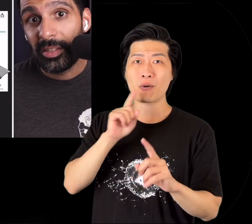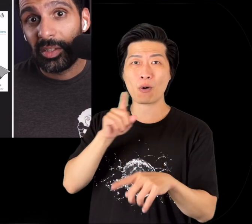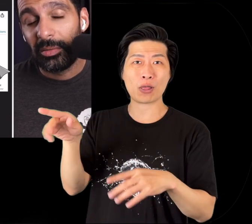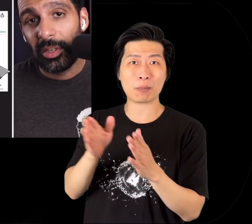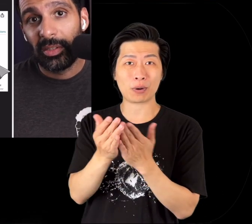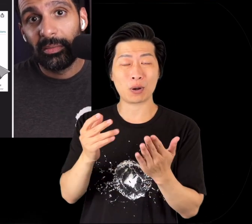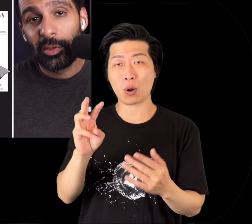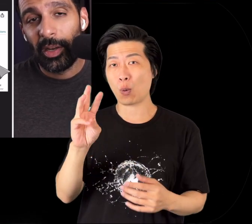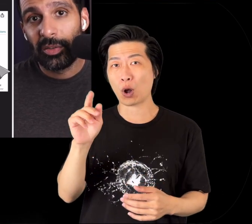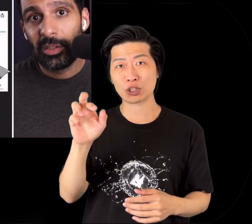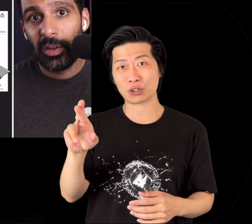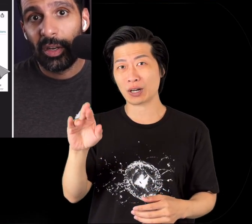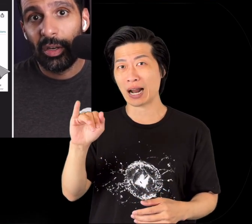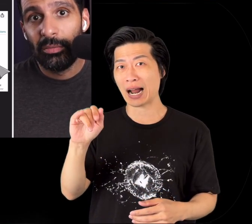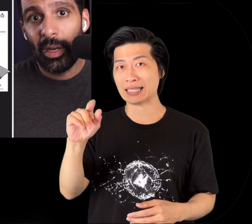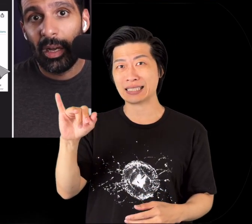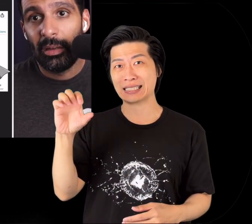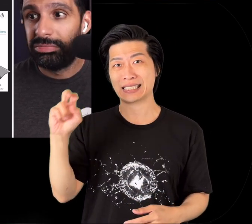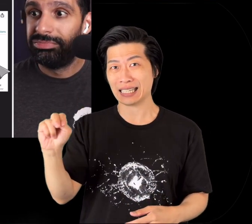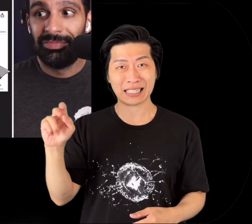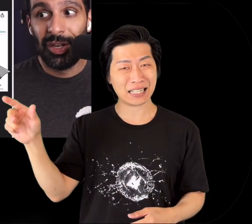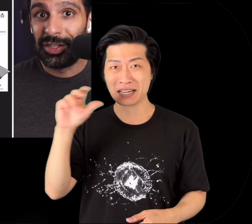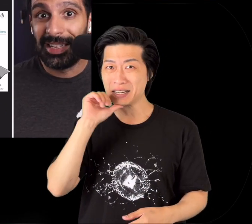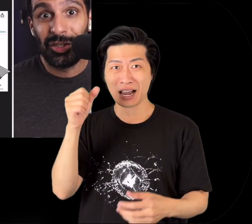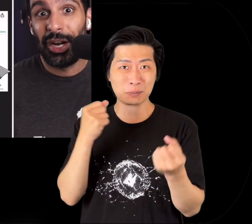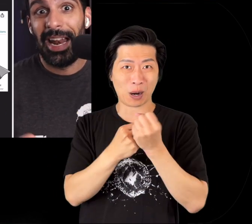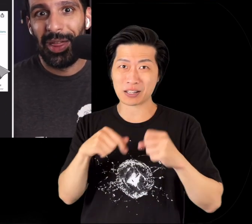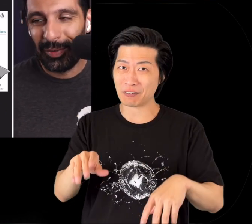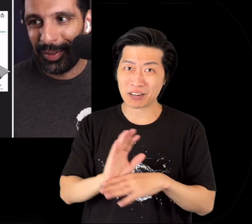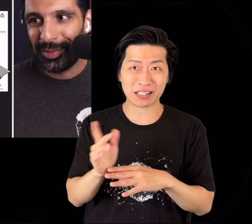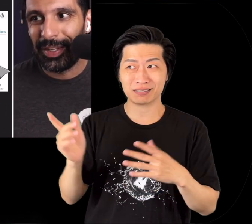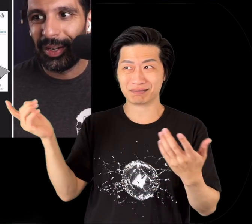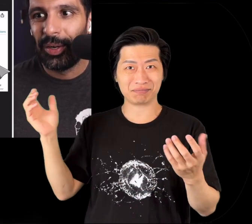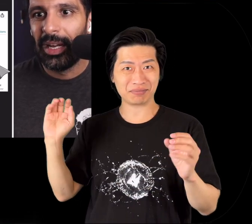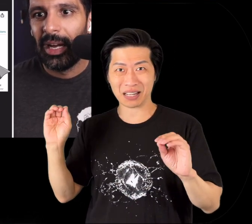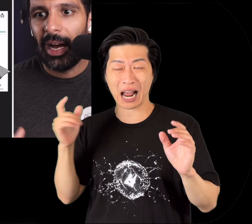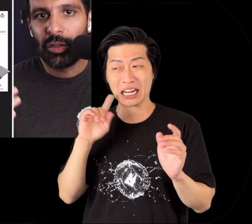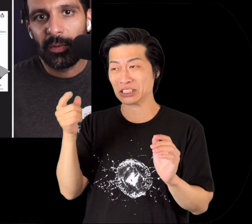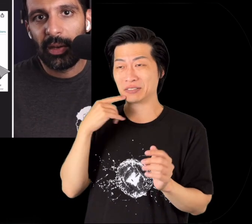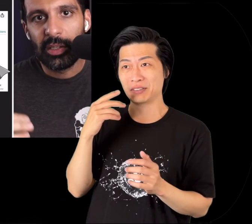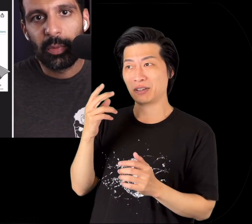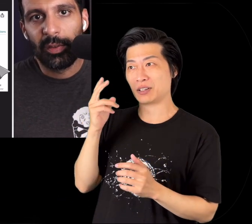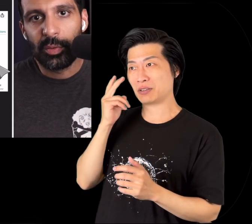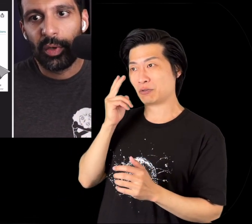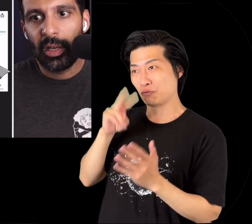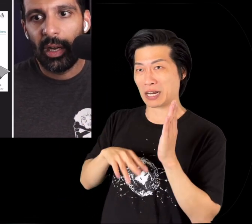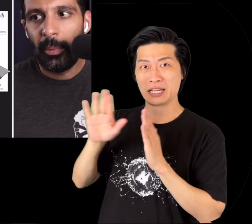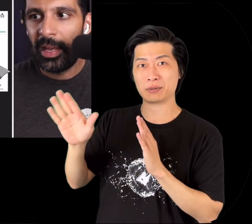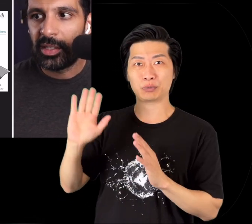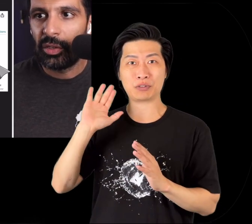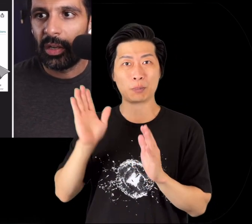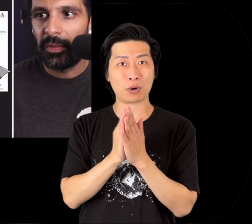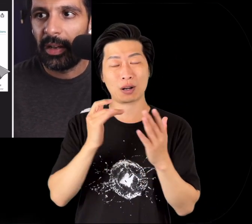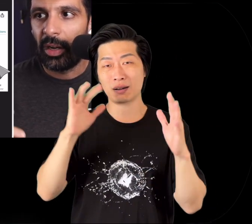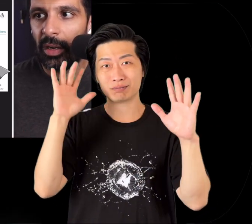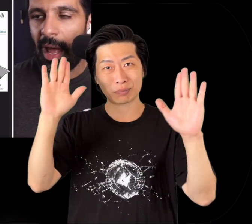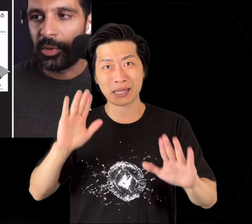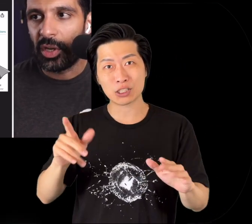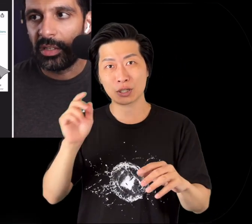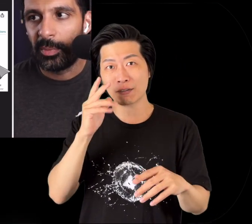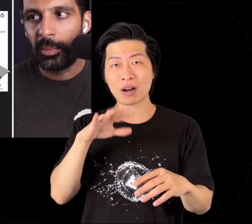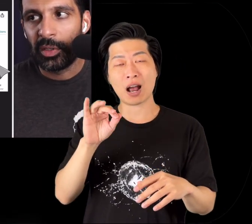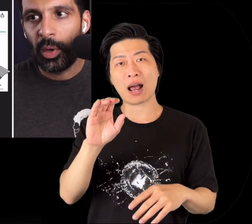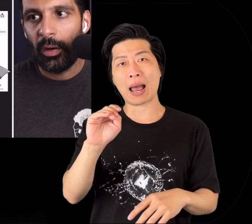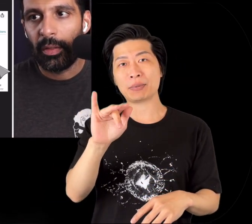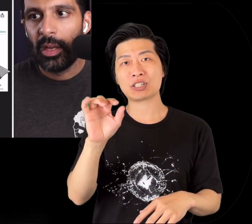Walter Isaacson doesn't sponsor this video, hasn't done anything for this video. I just found his previous book amazing. You can find it on